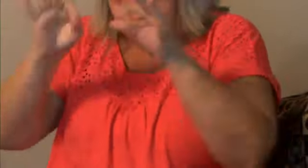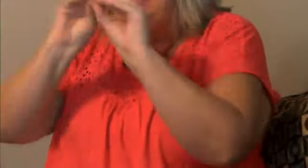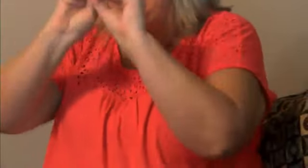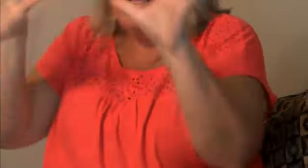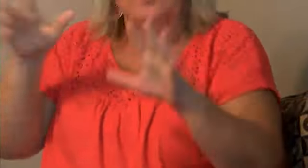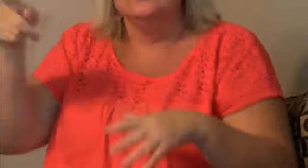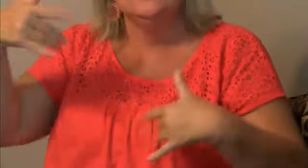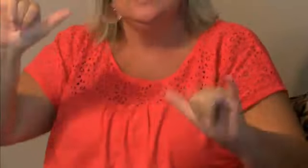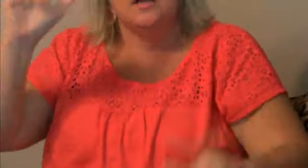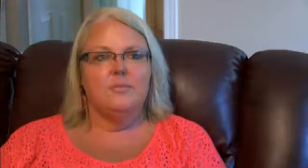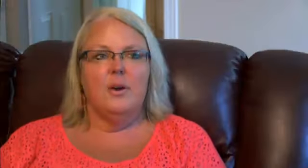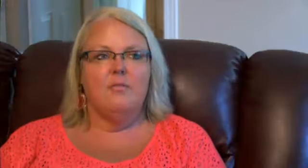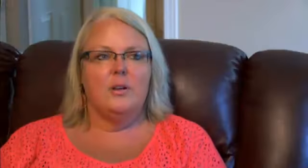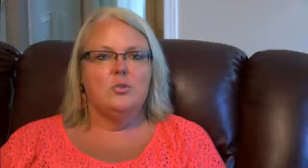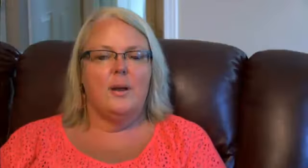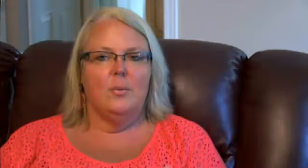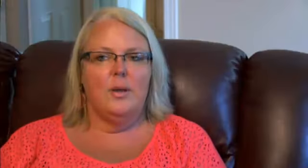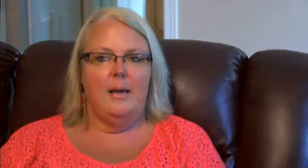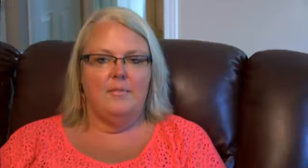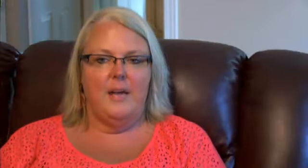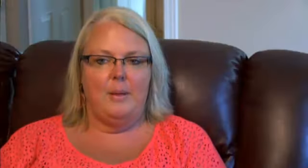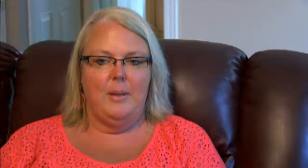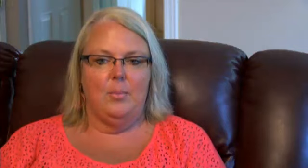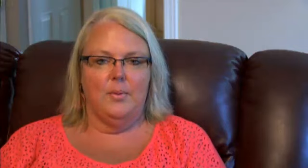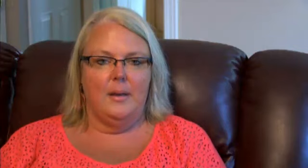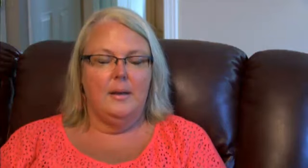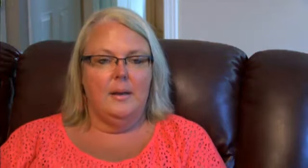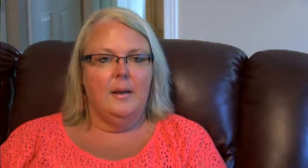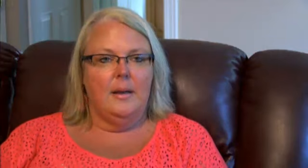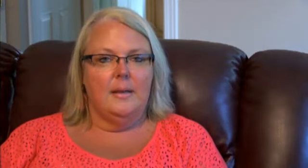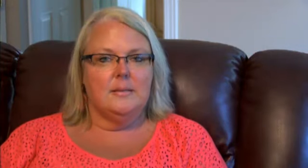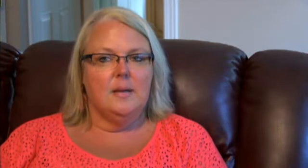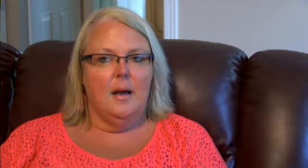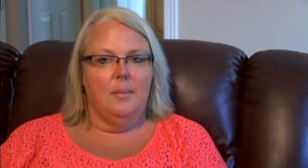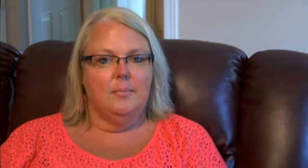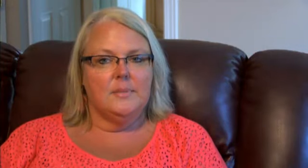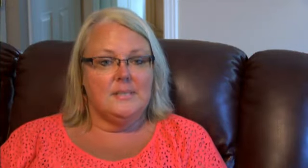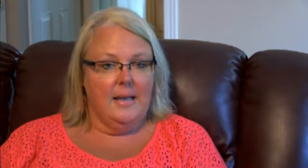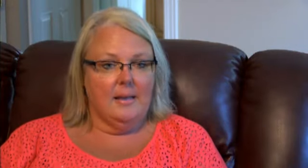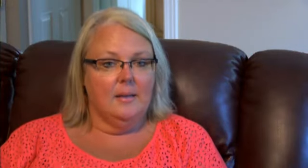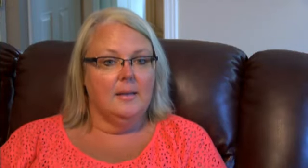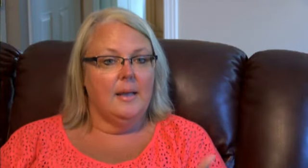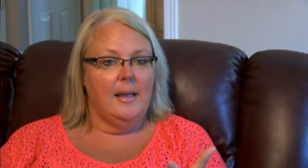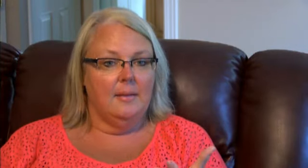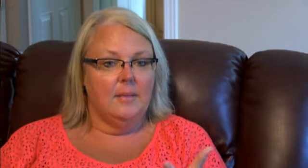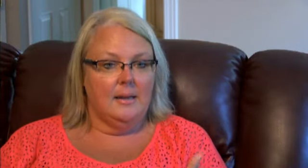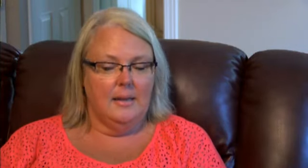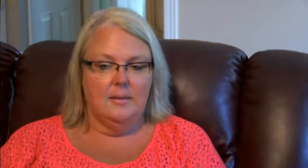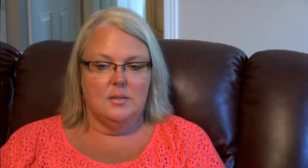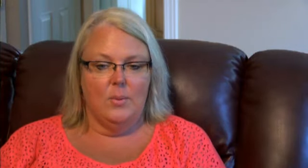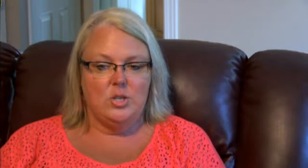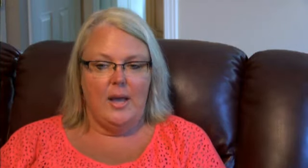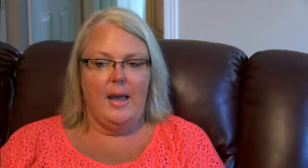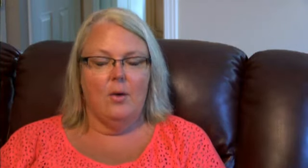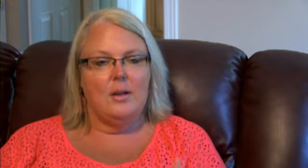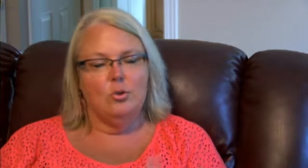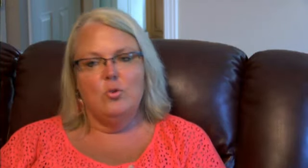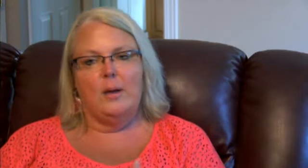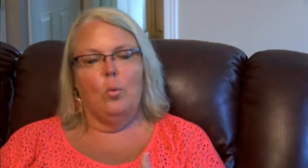certified language interpreter. It's very frustrating when you have a family member that is sick and they need so much care, and you're trying to worry